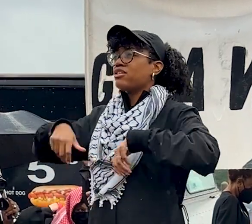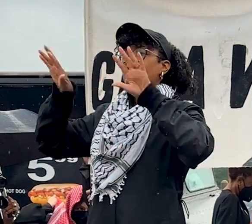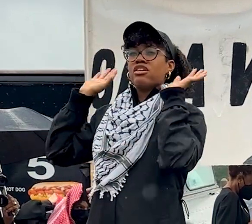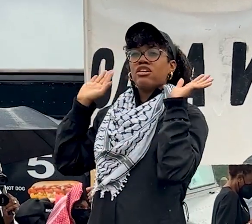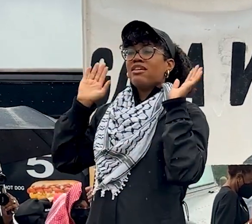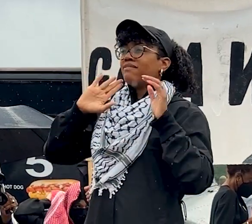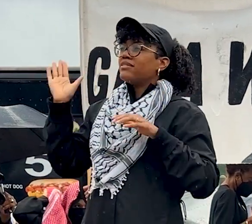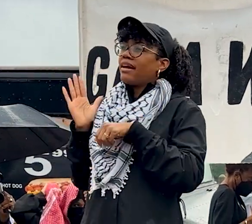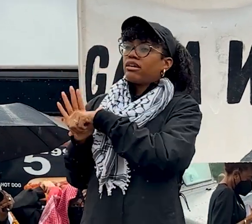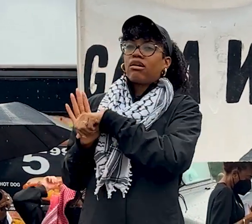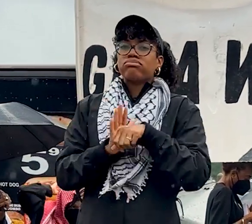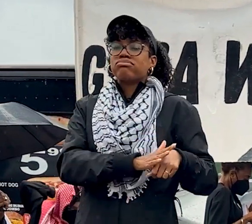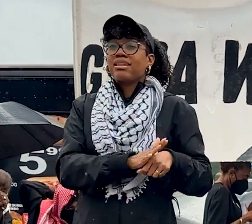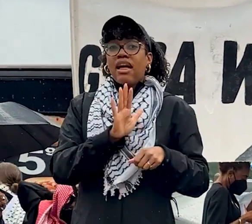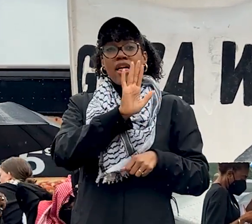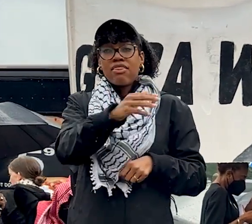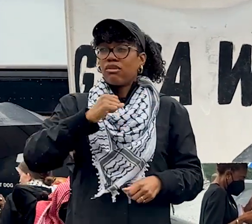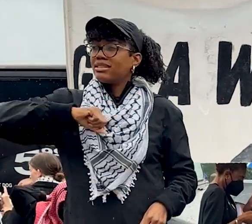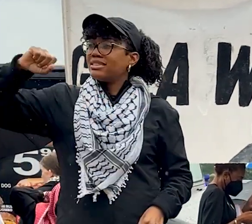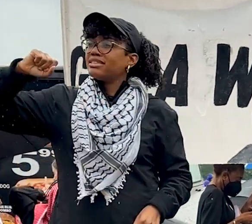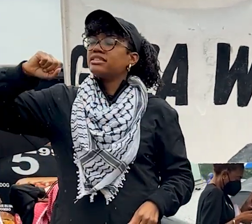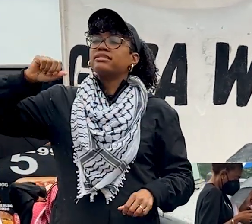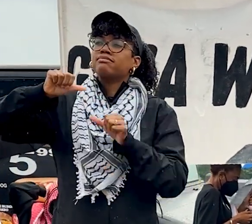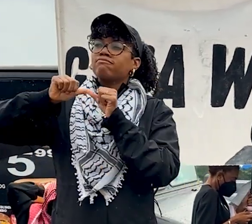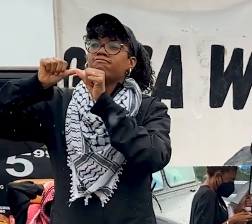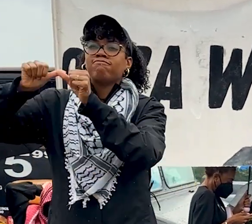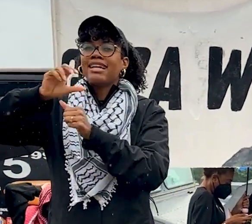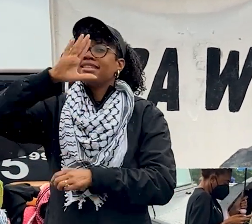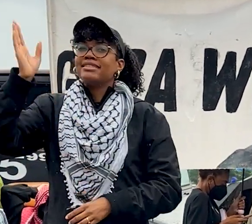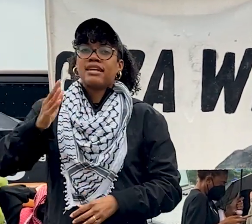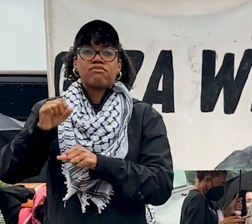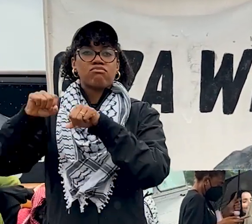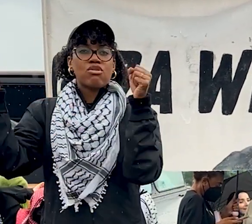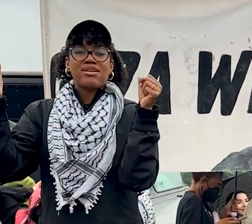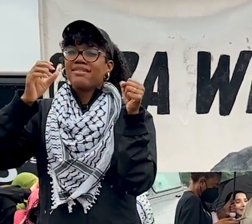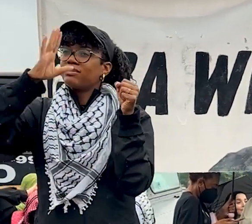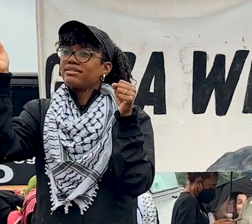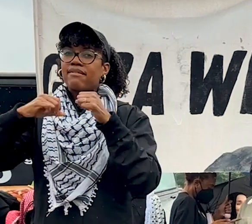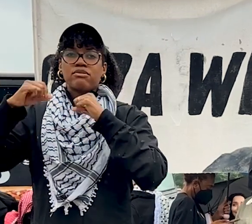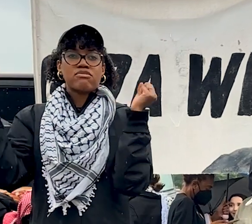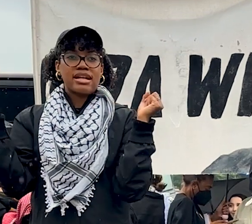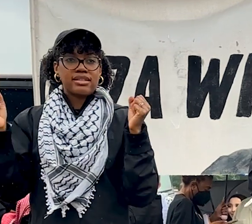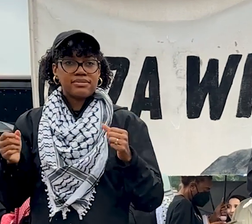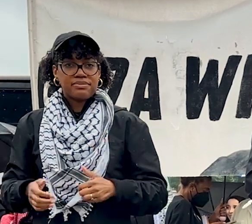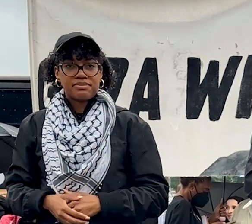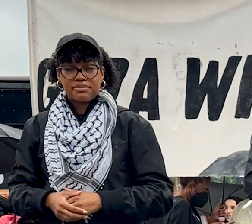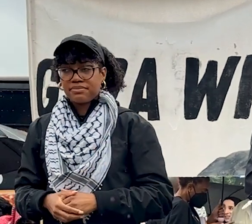Their resilience was never broken and it would never break.